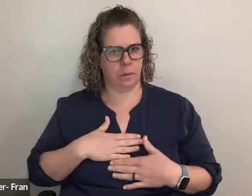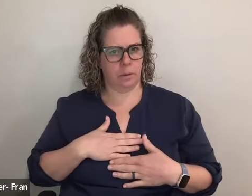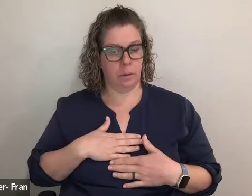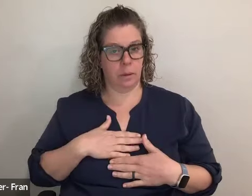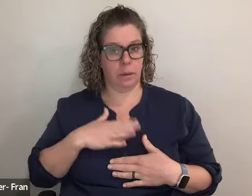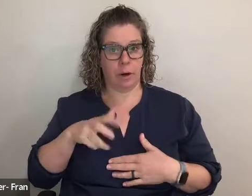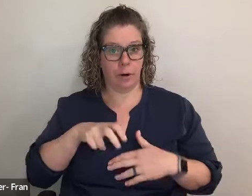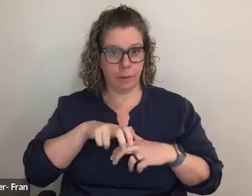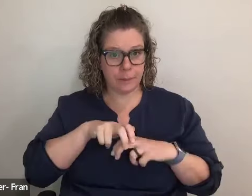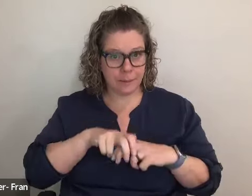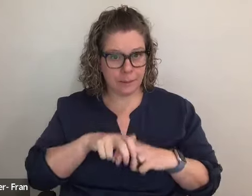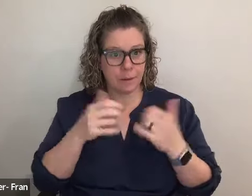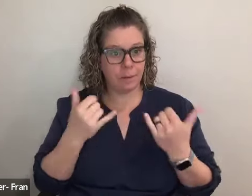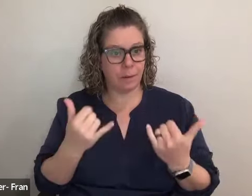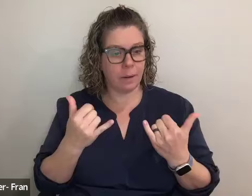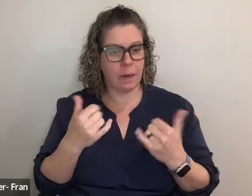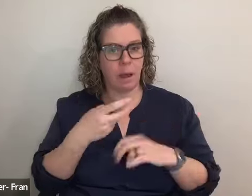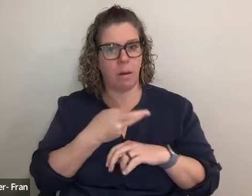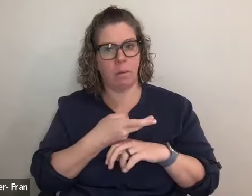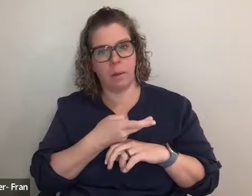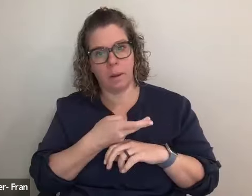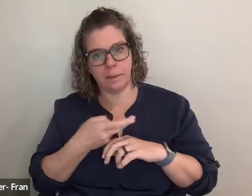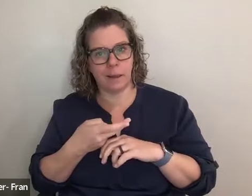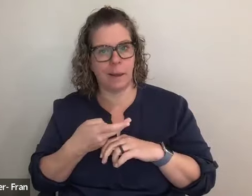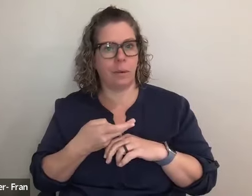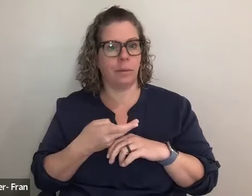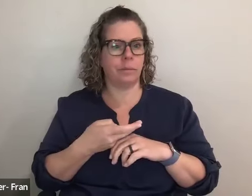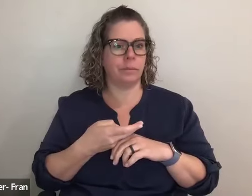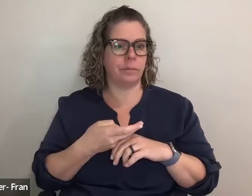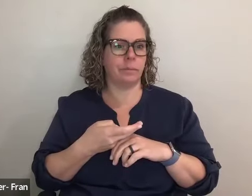Are you sitting, lying down, standing?